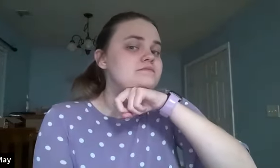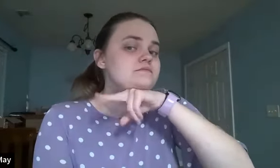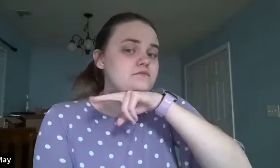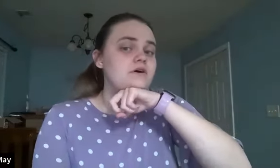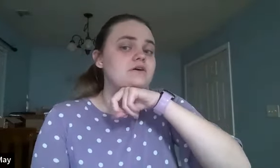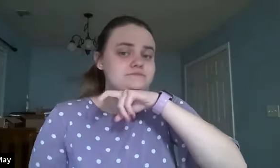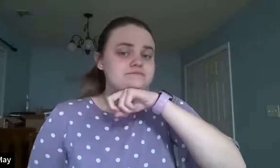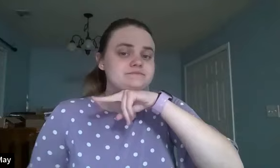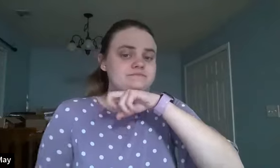frog.